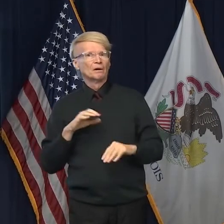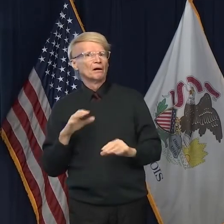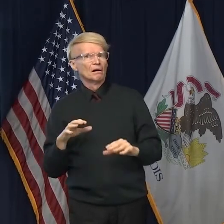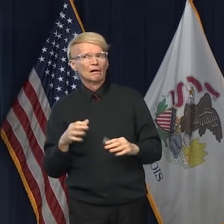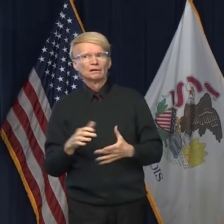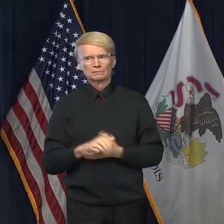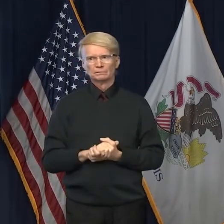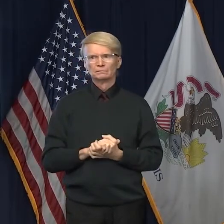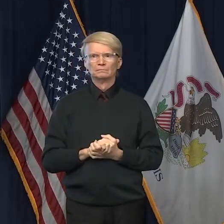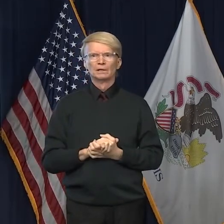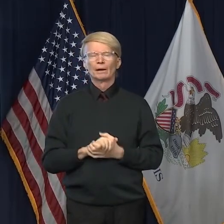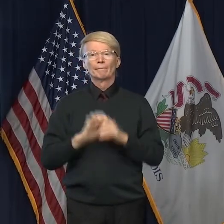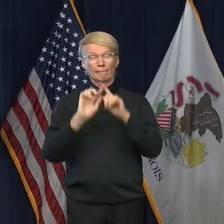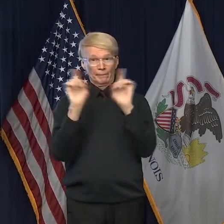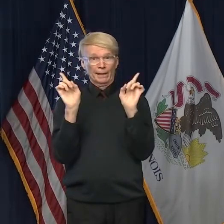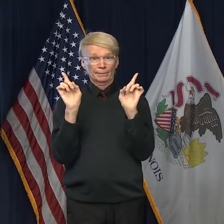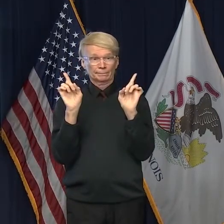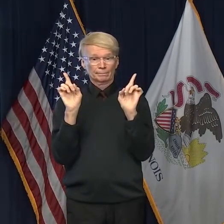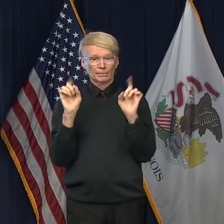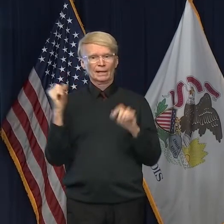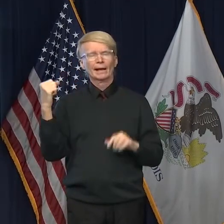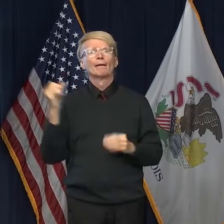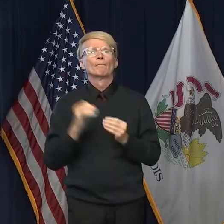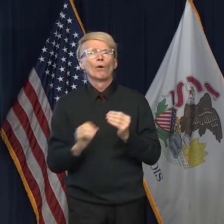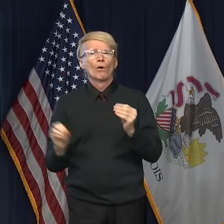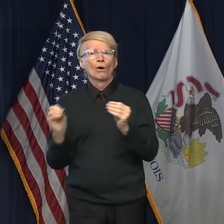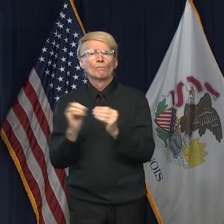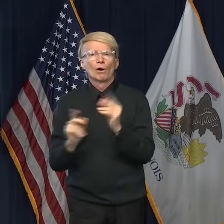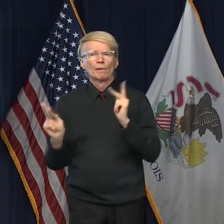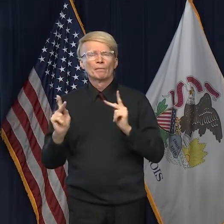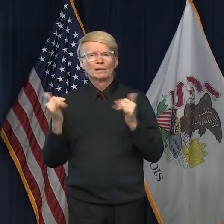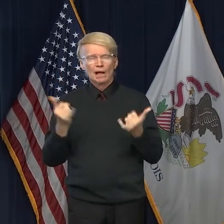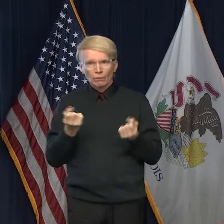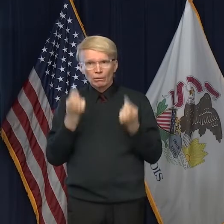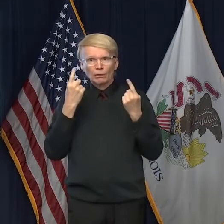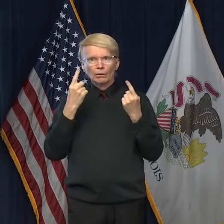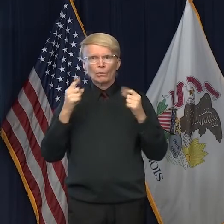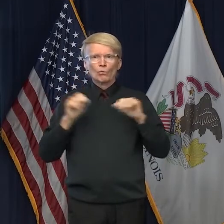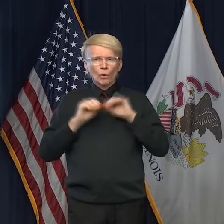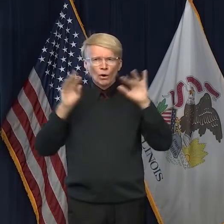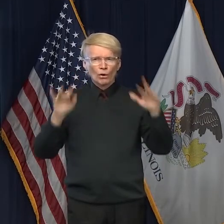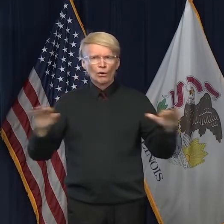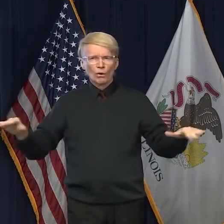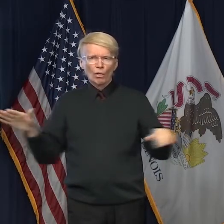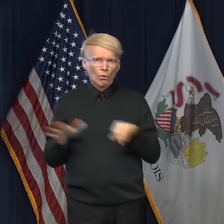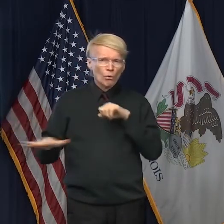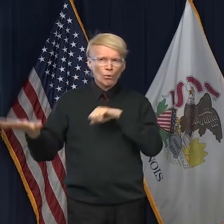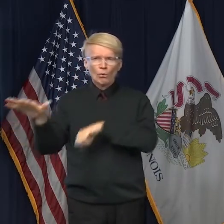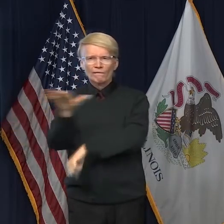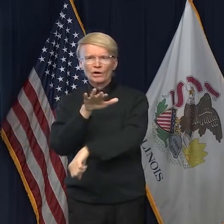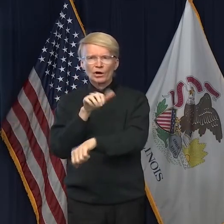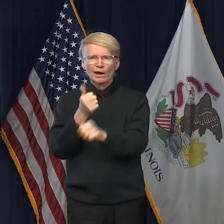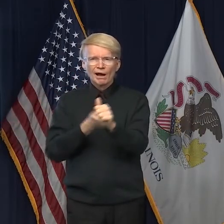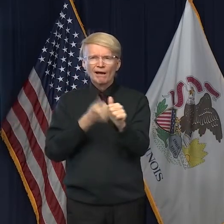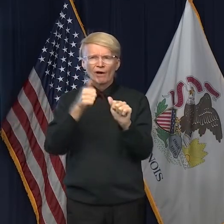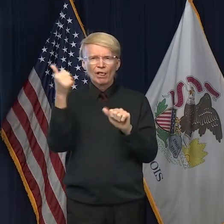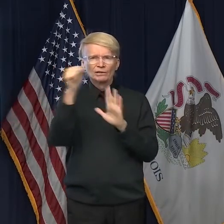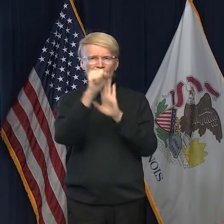But yeah, I think more and more people, certainly seeing the massive wave of coronavirus that's hit virtually every state